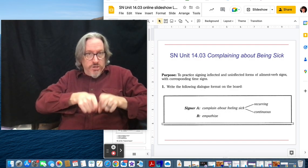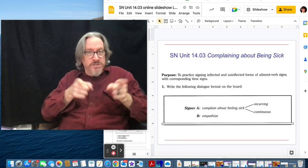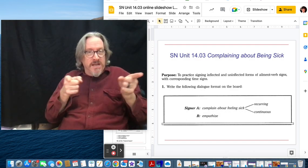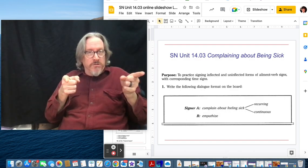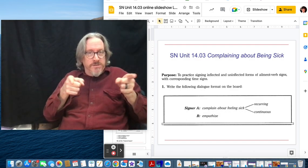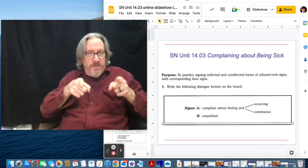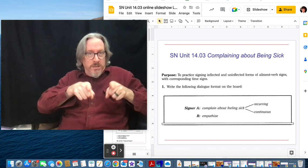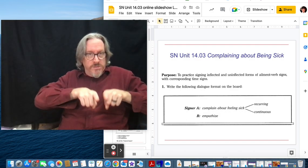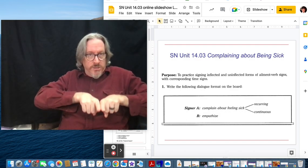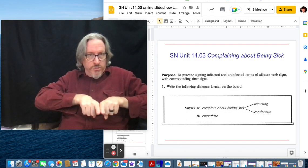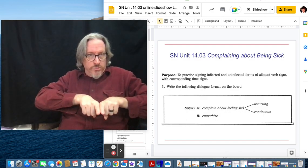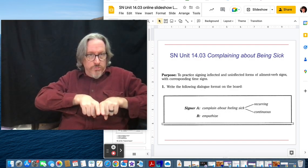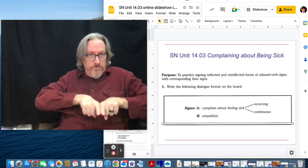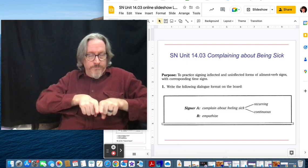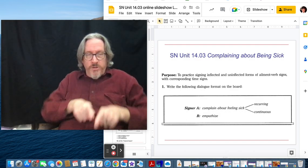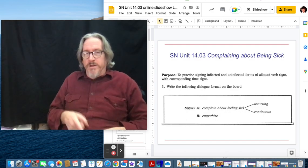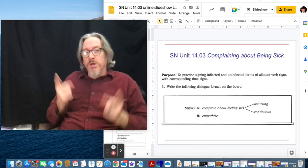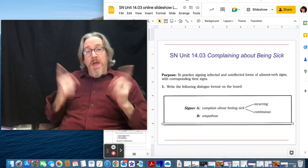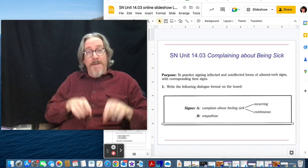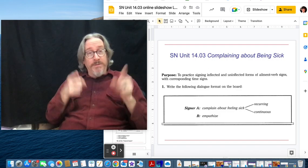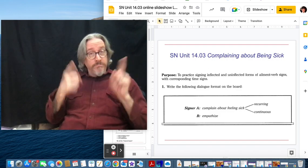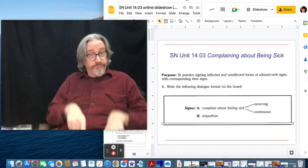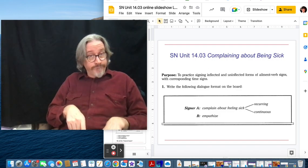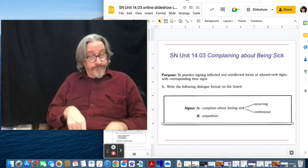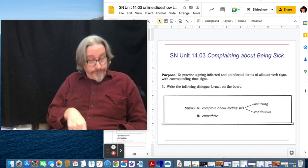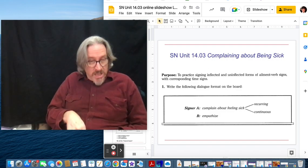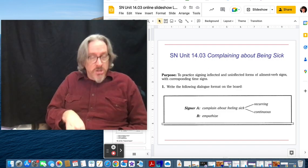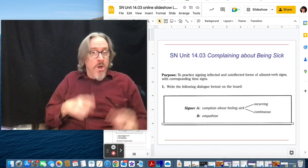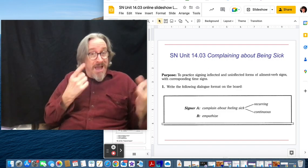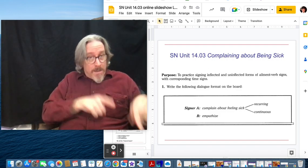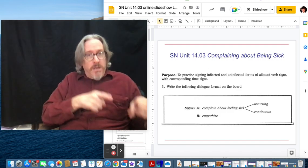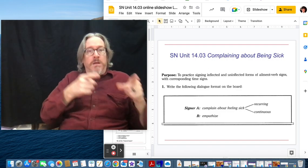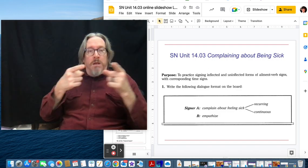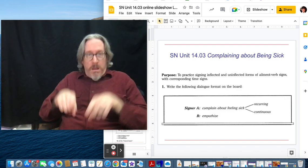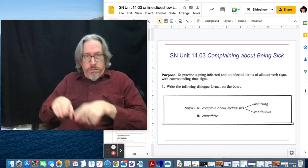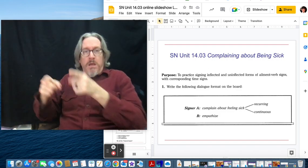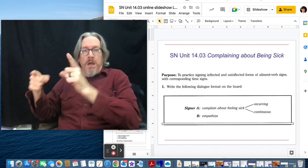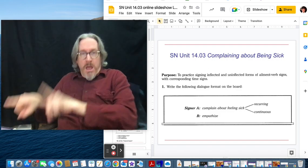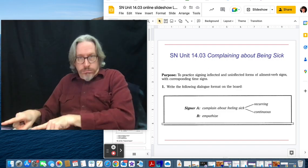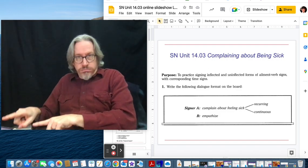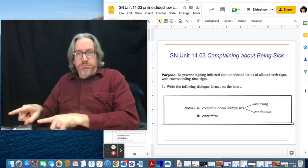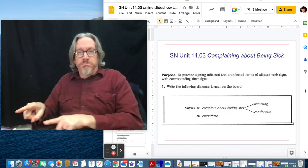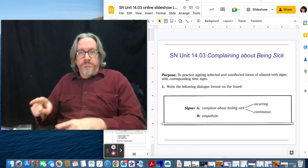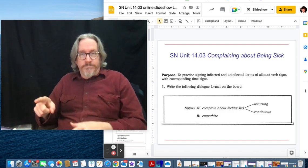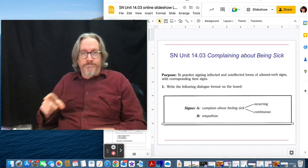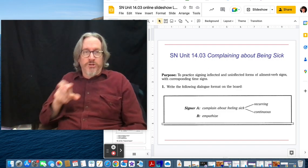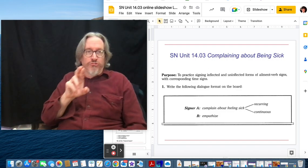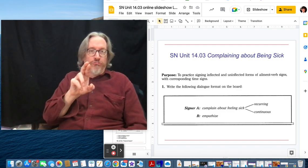a turnstile or something closing. Okay. Happen. Happen. Happen.